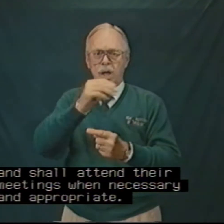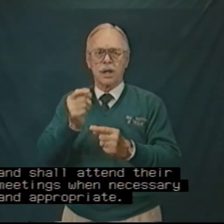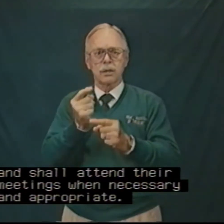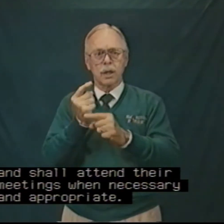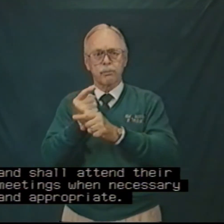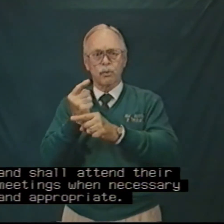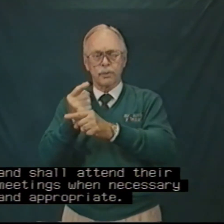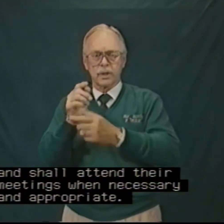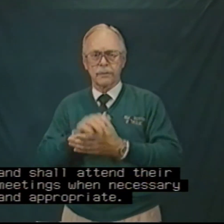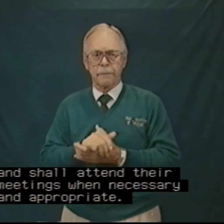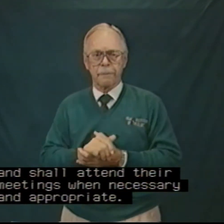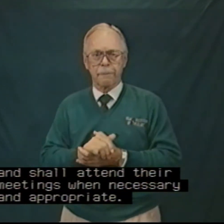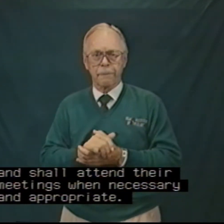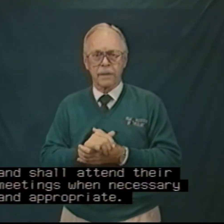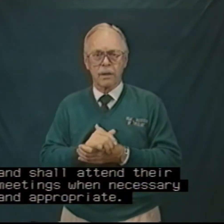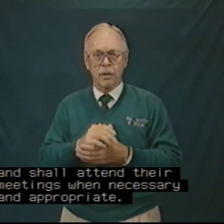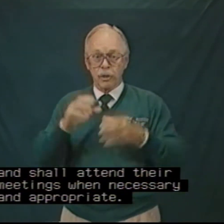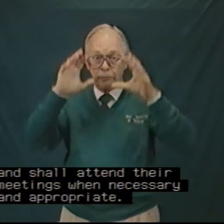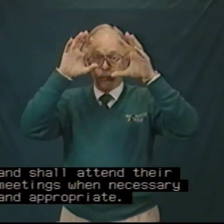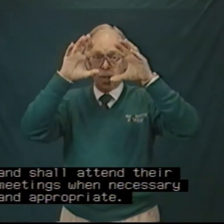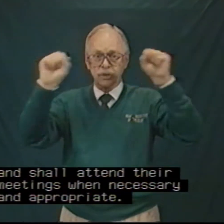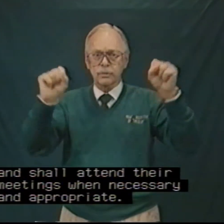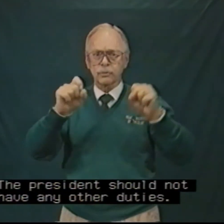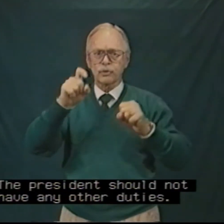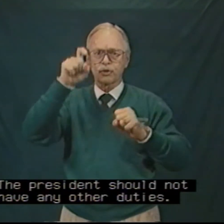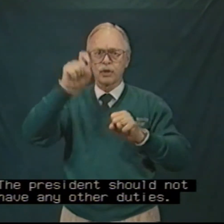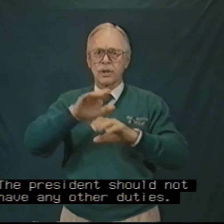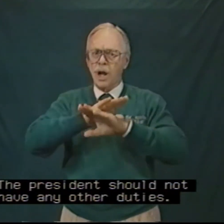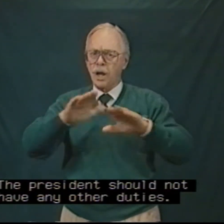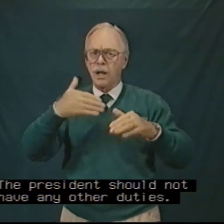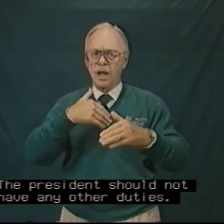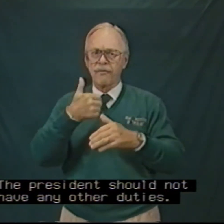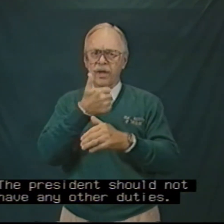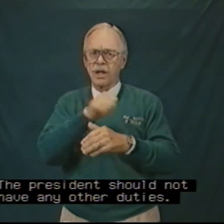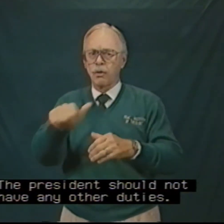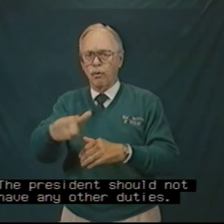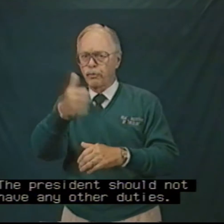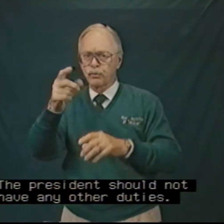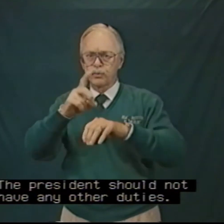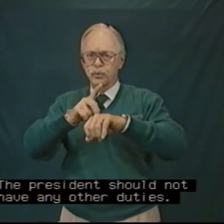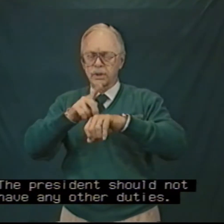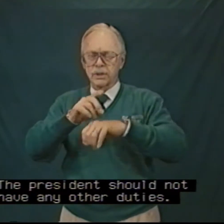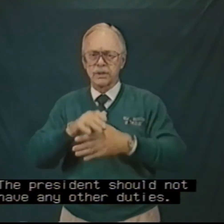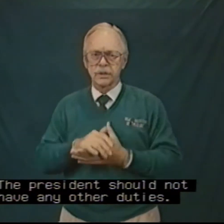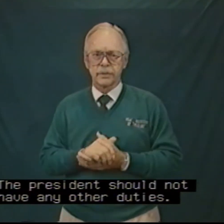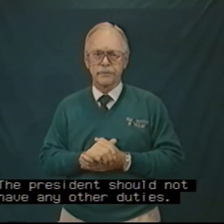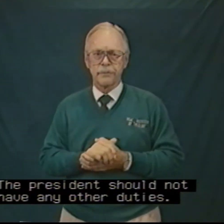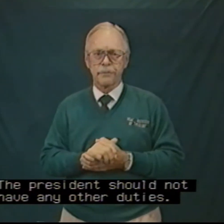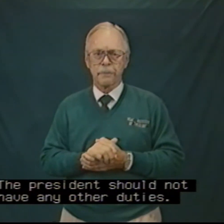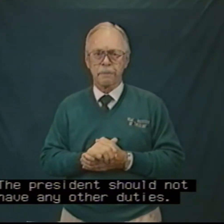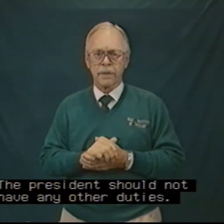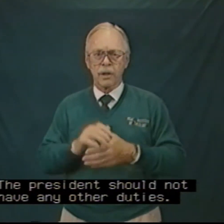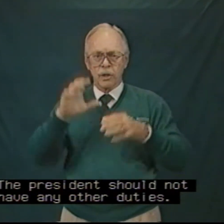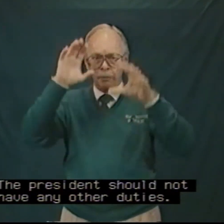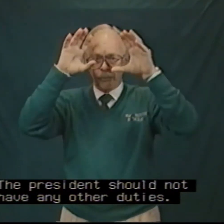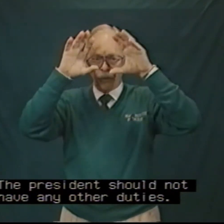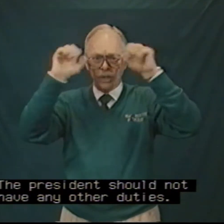attend their meetings when necessary and appropriate. The President should not have any other duties. The